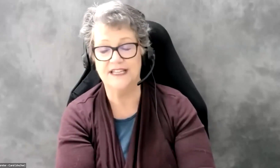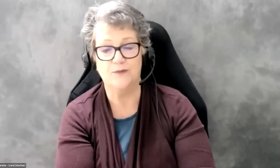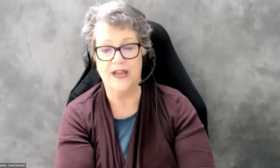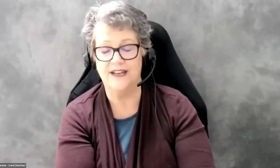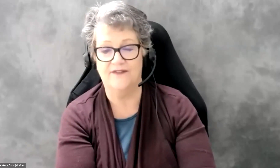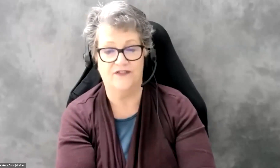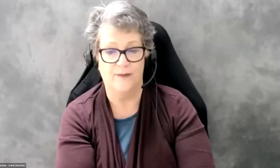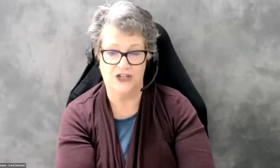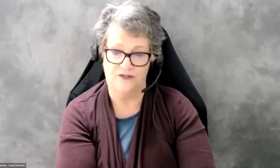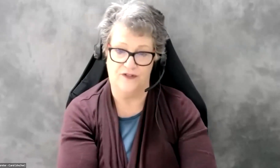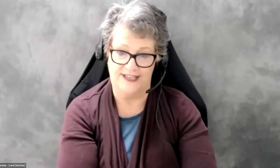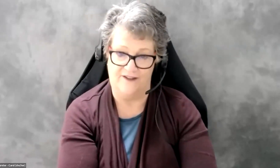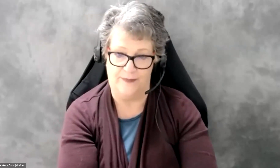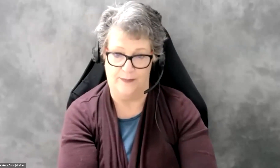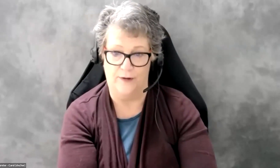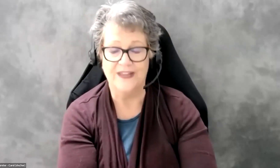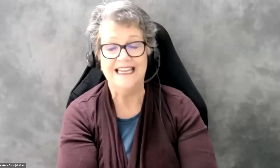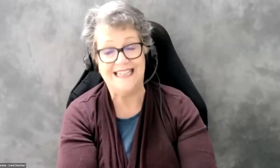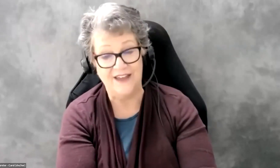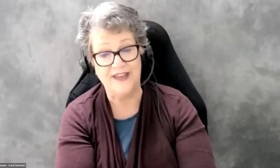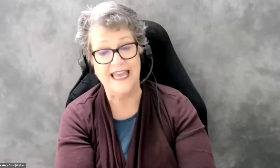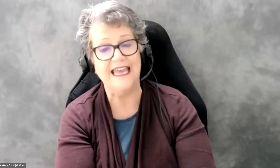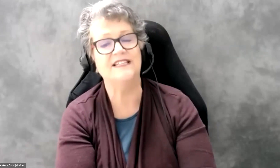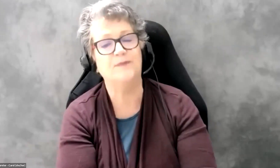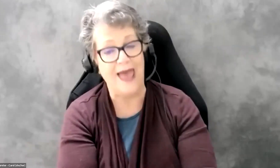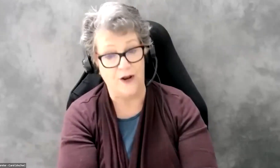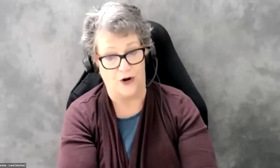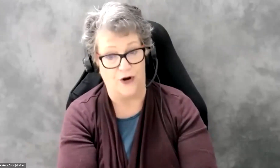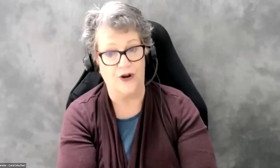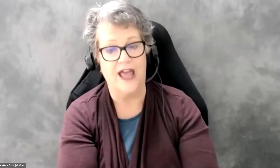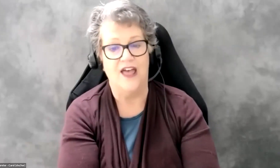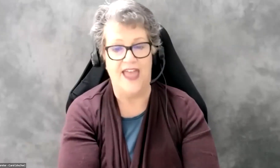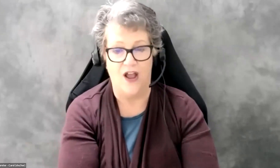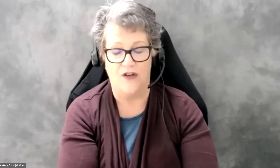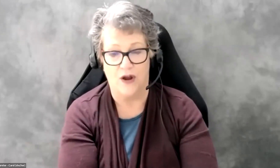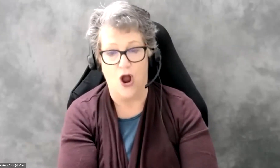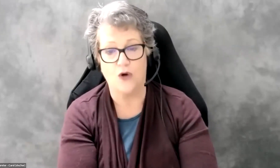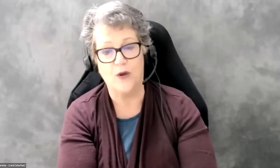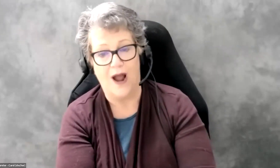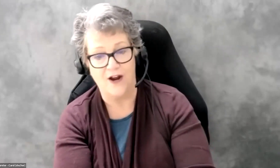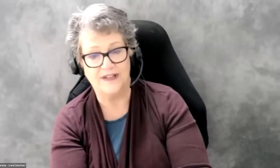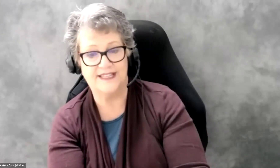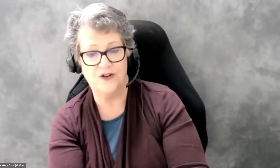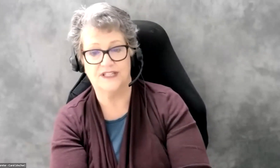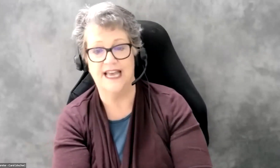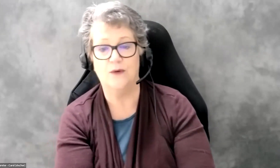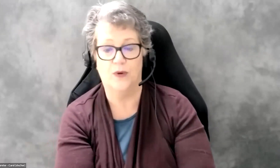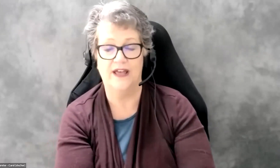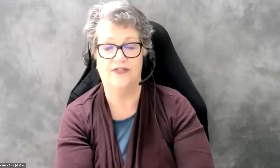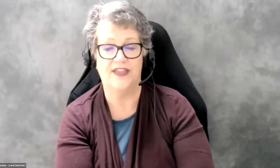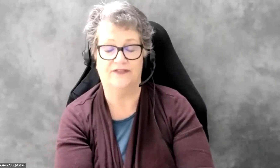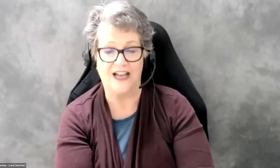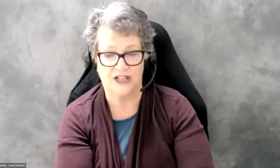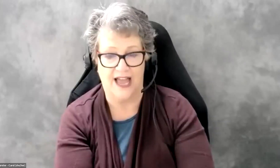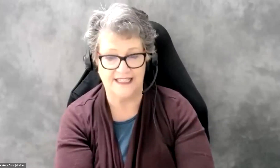still doesn't bring enough information for the deaf people. TV is better There are requirements that are set